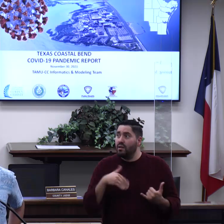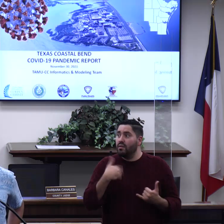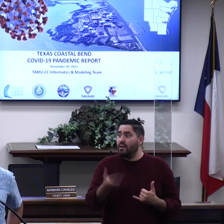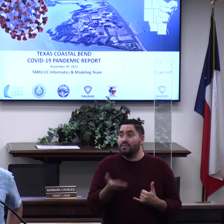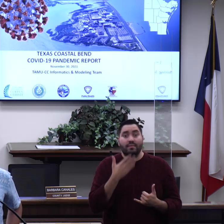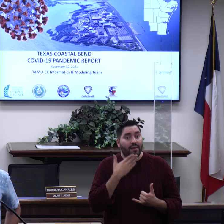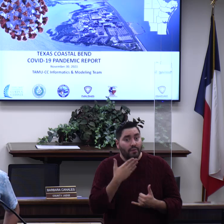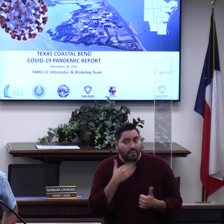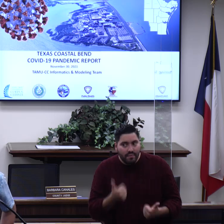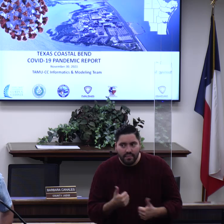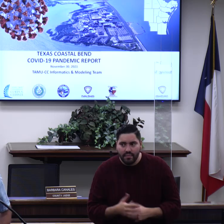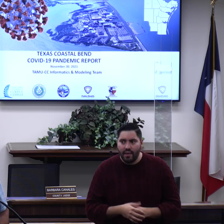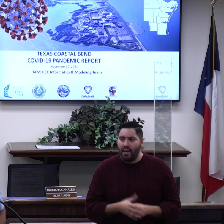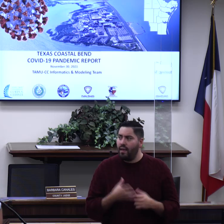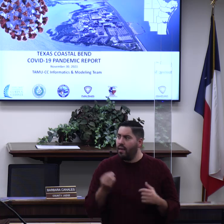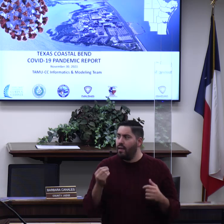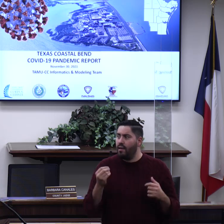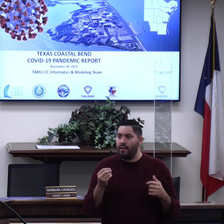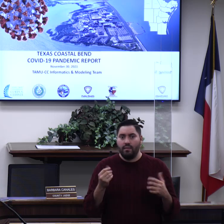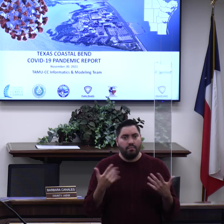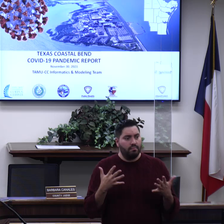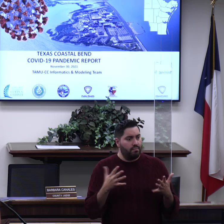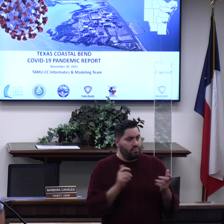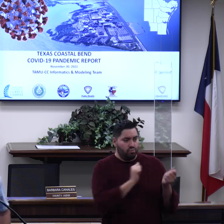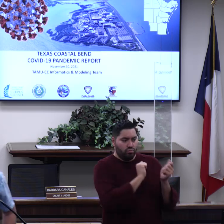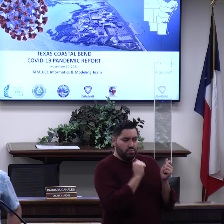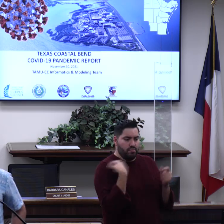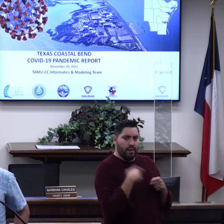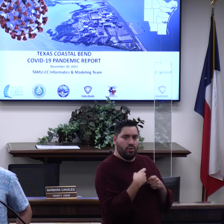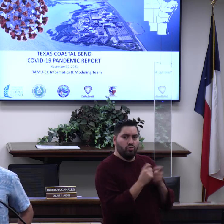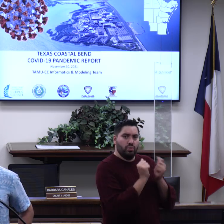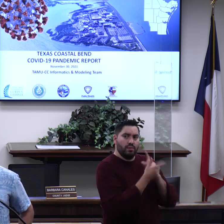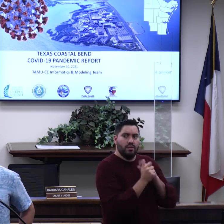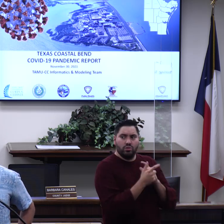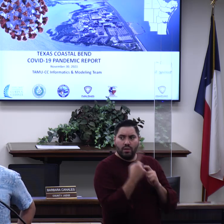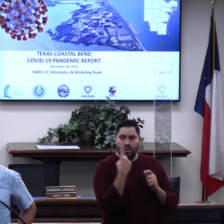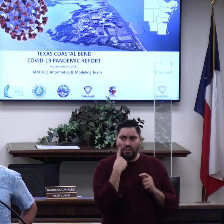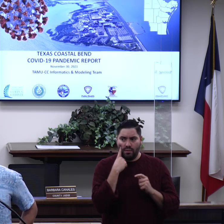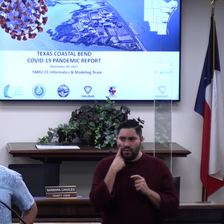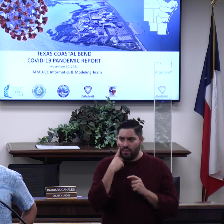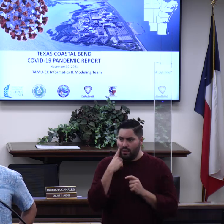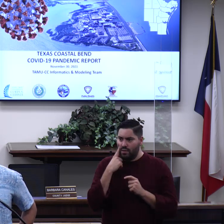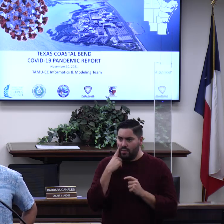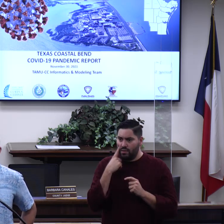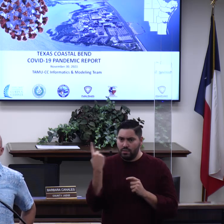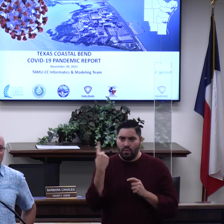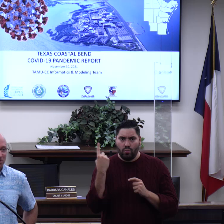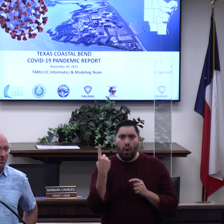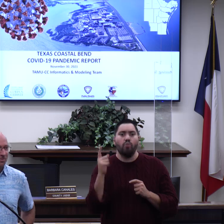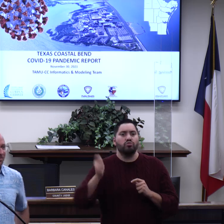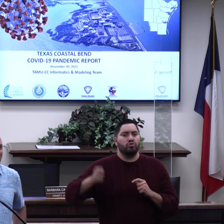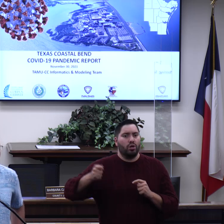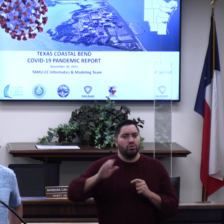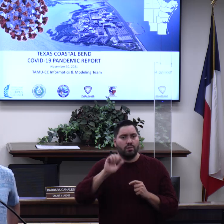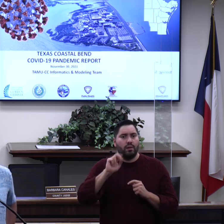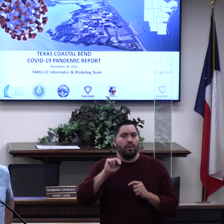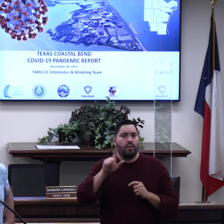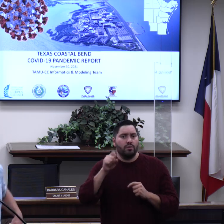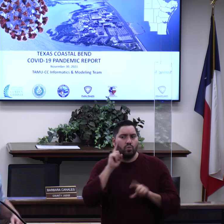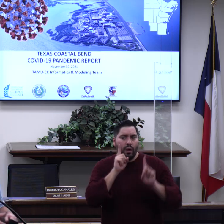Thank you very much. And after the translation, I think somebody's going to take questions. The judge. Thank